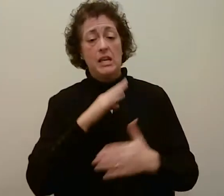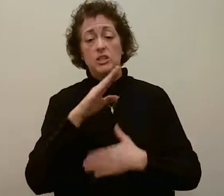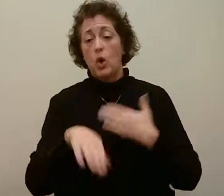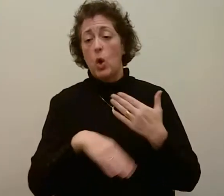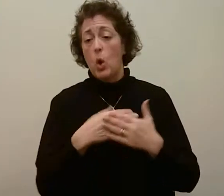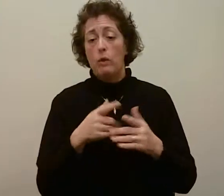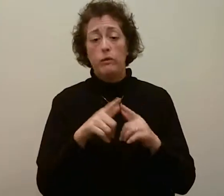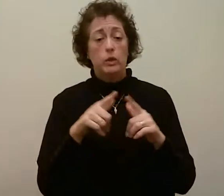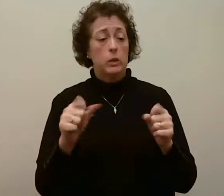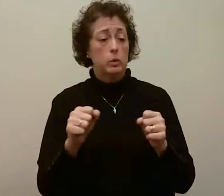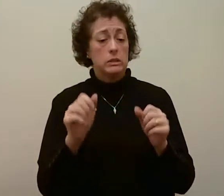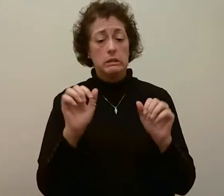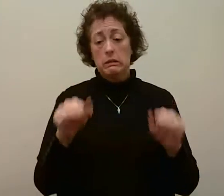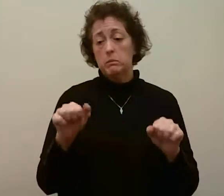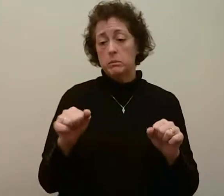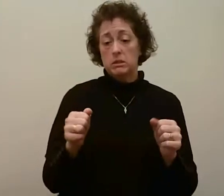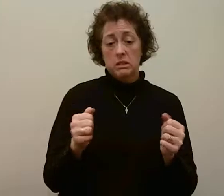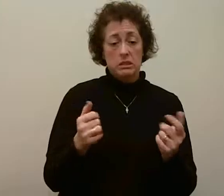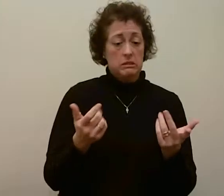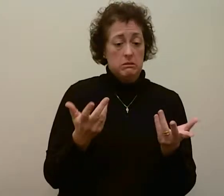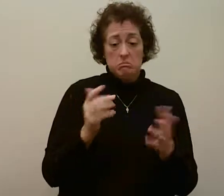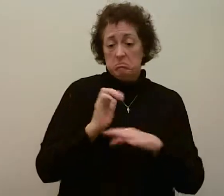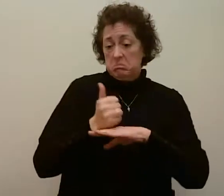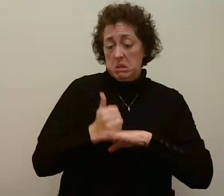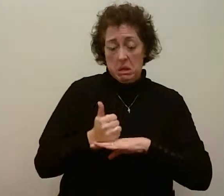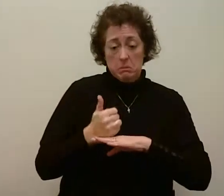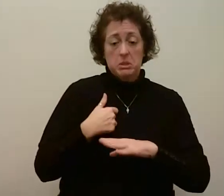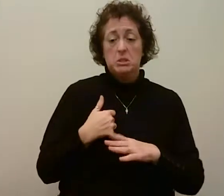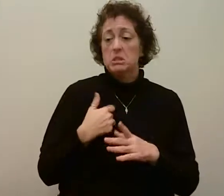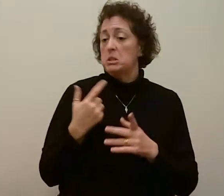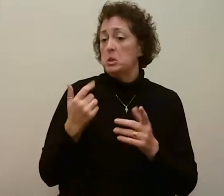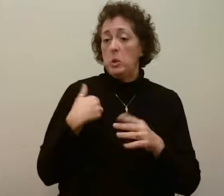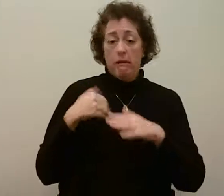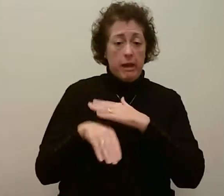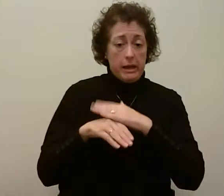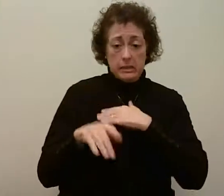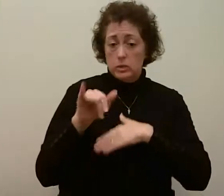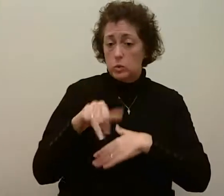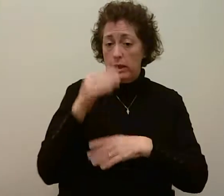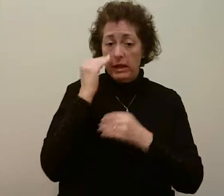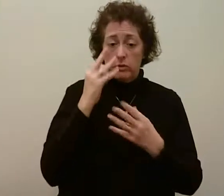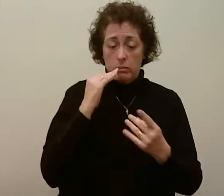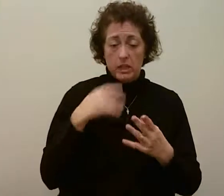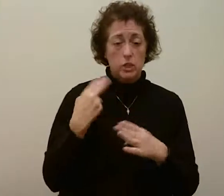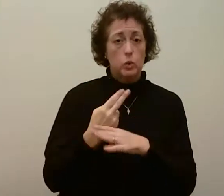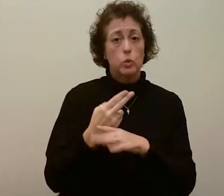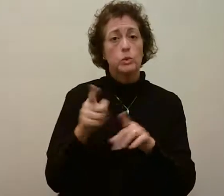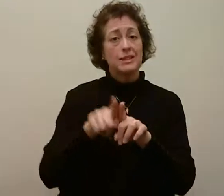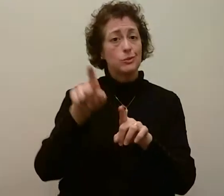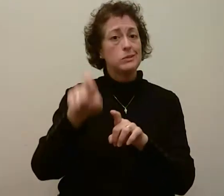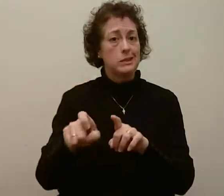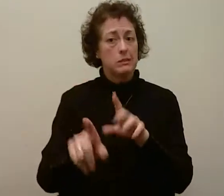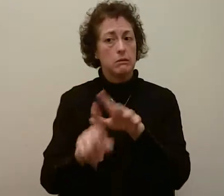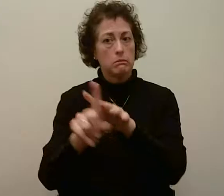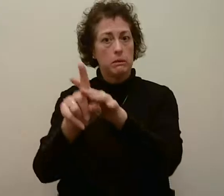readily accessible to you, and the interpreter can use them as needed. One aspect is called the control of